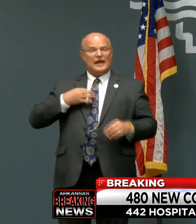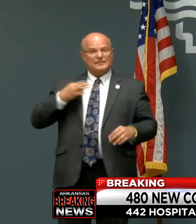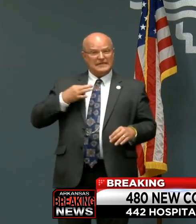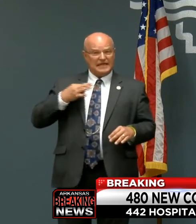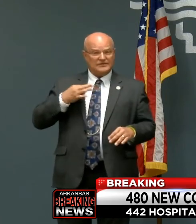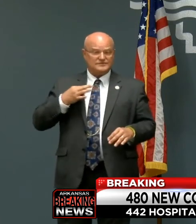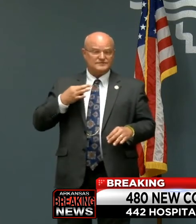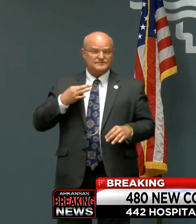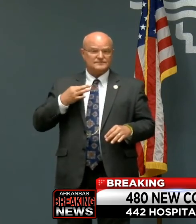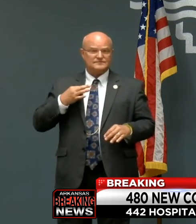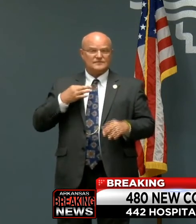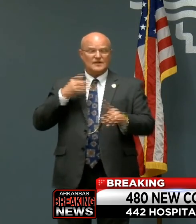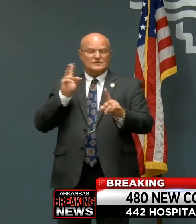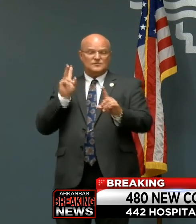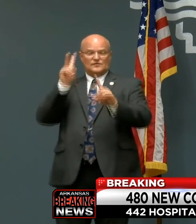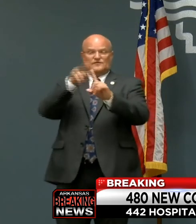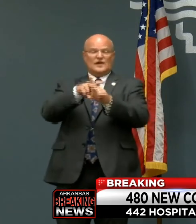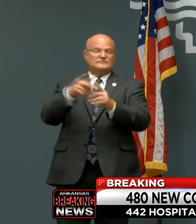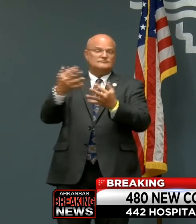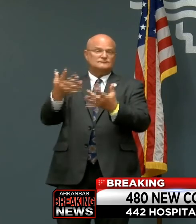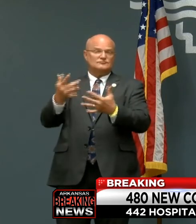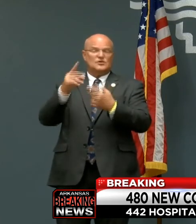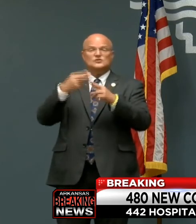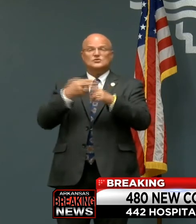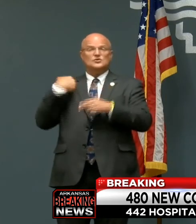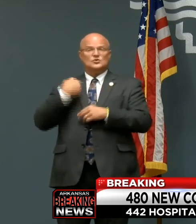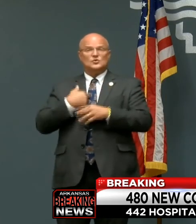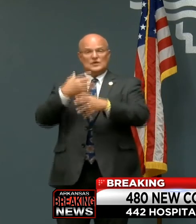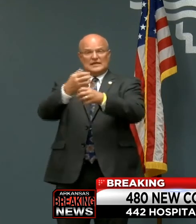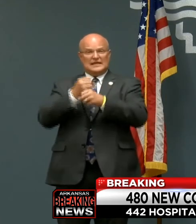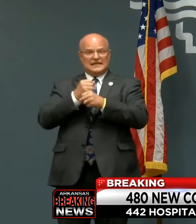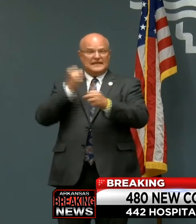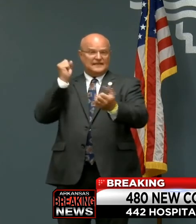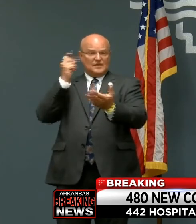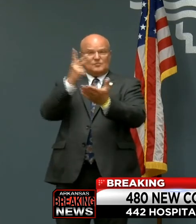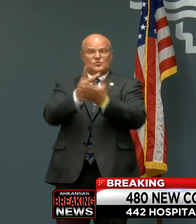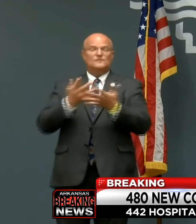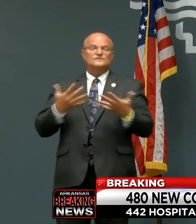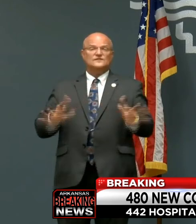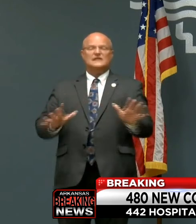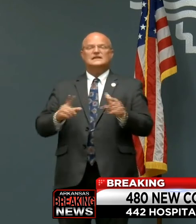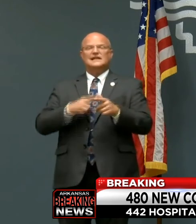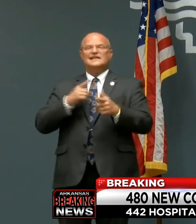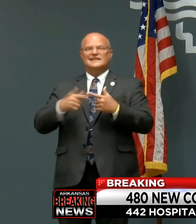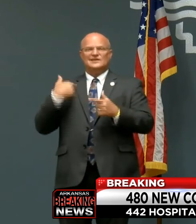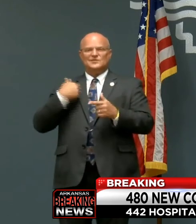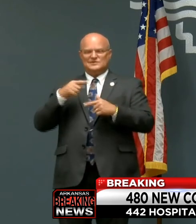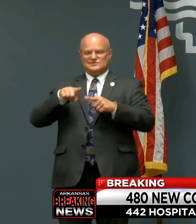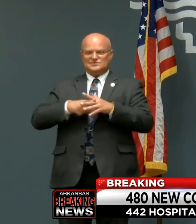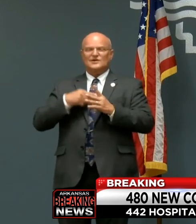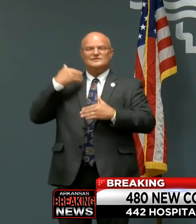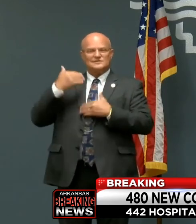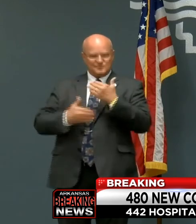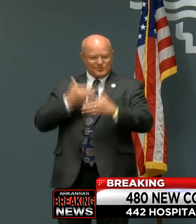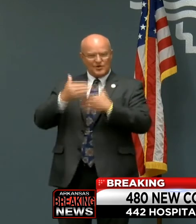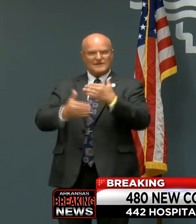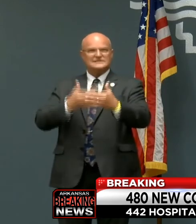application. And so as soon as we get the approval, then we can start the